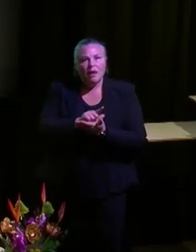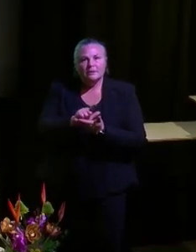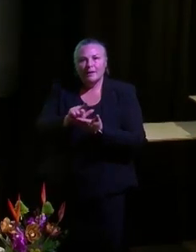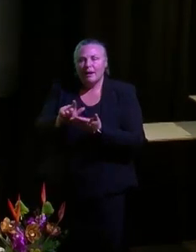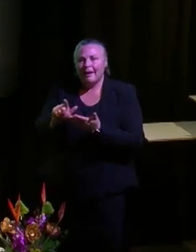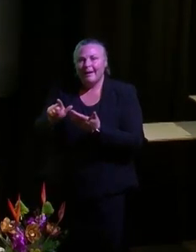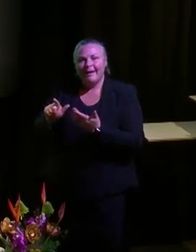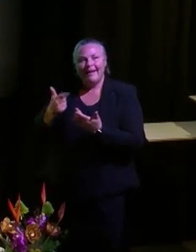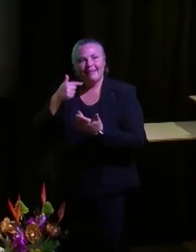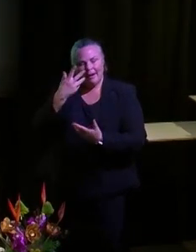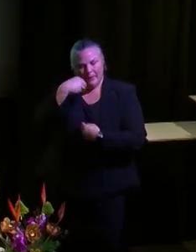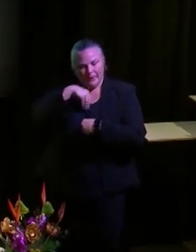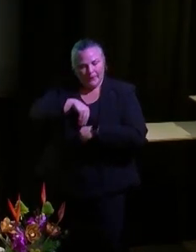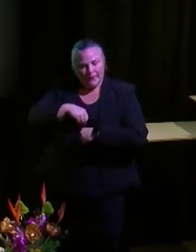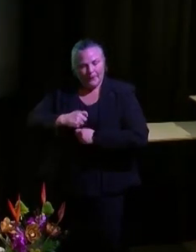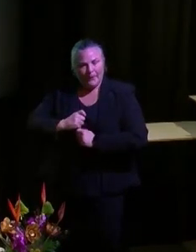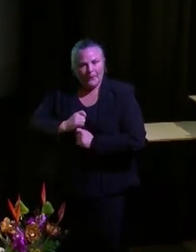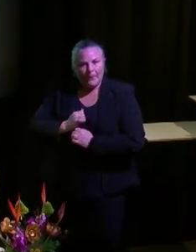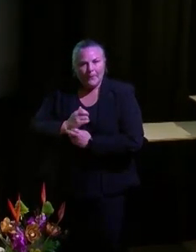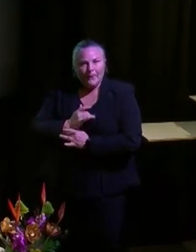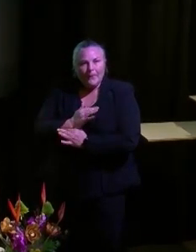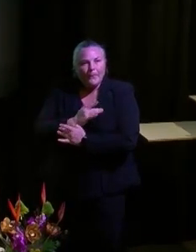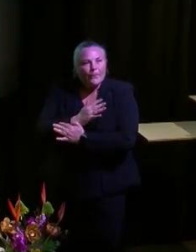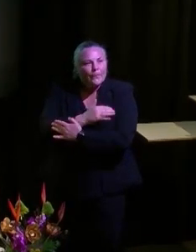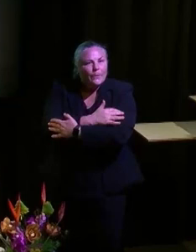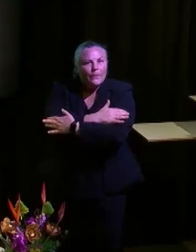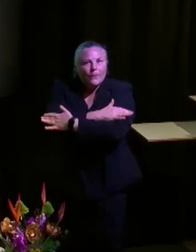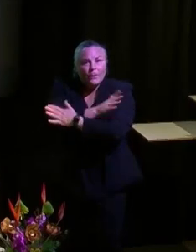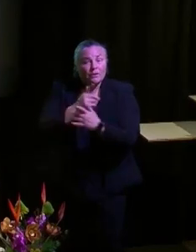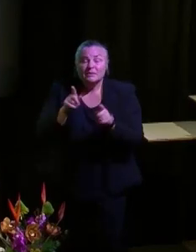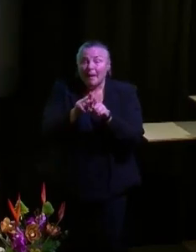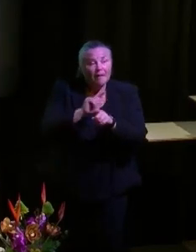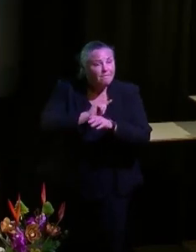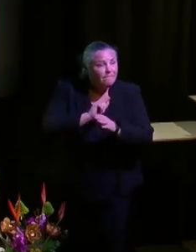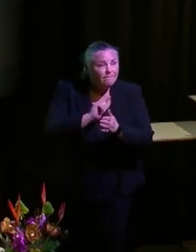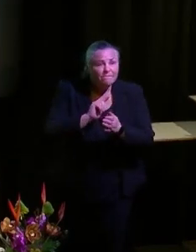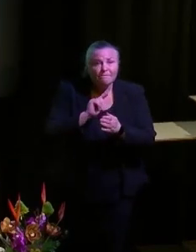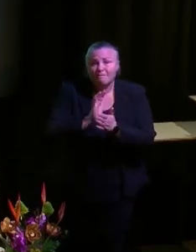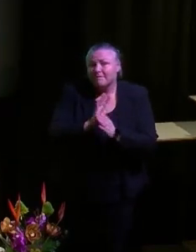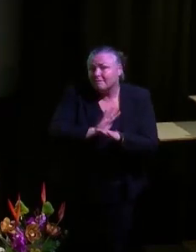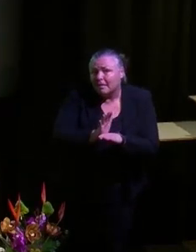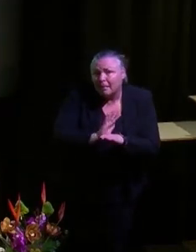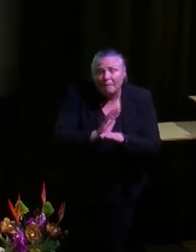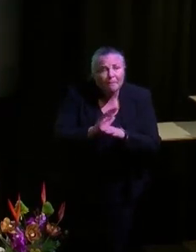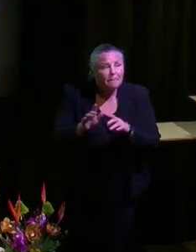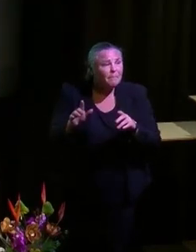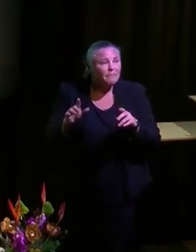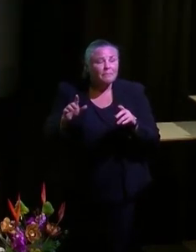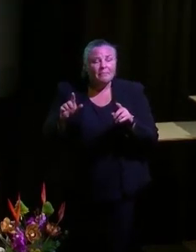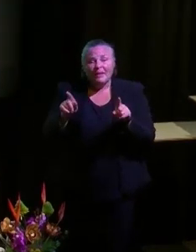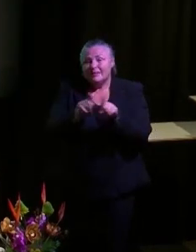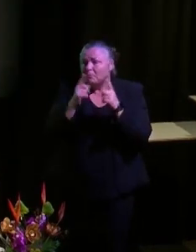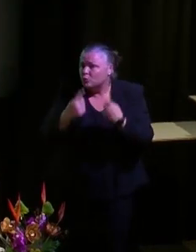its content. And I think film is like that, music can be like that, it gets past you. That's what you want art to do. To